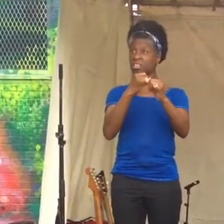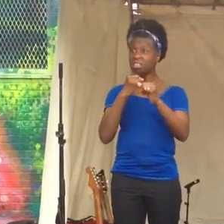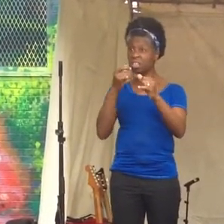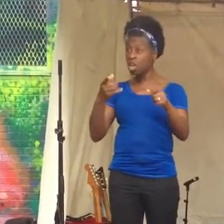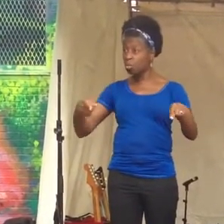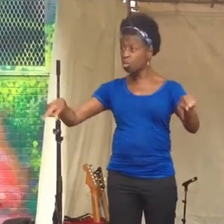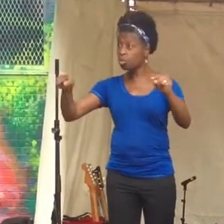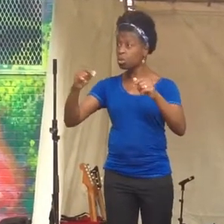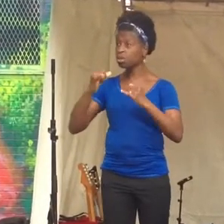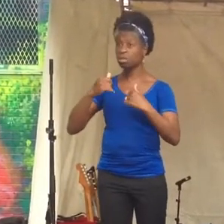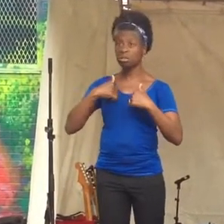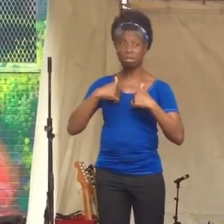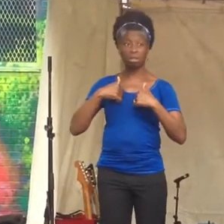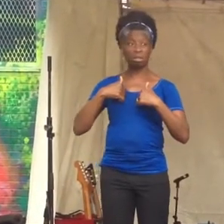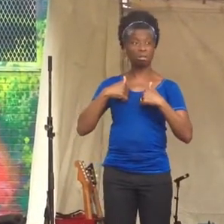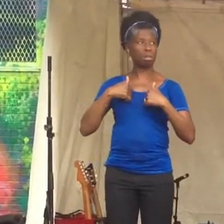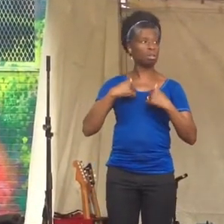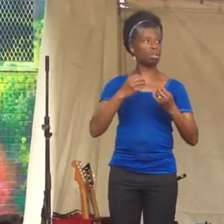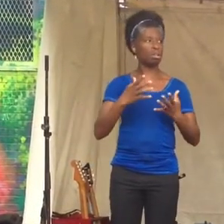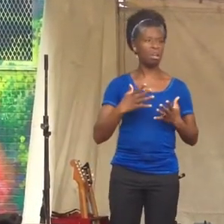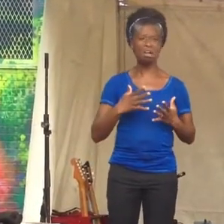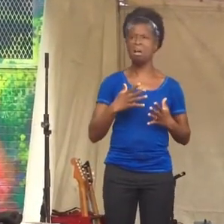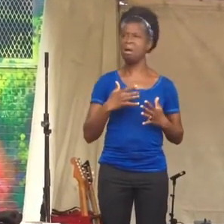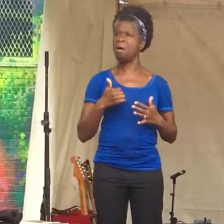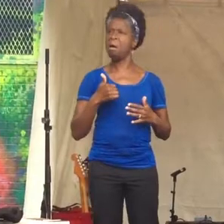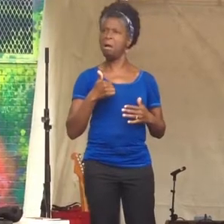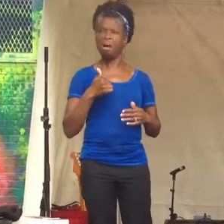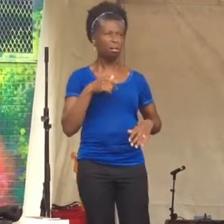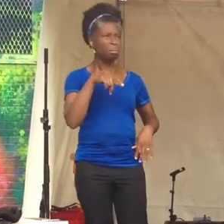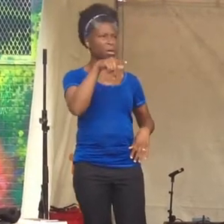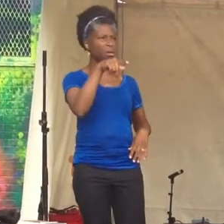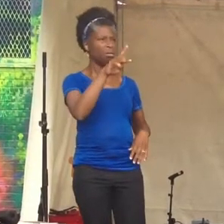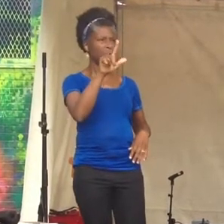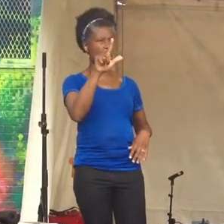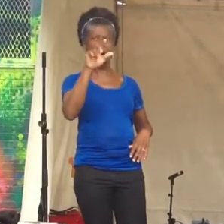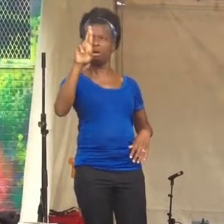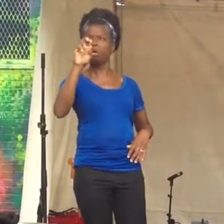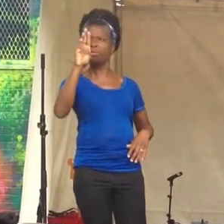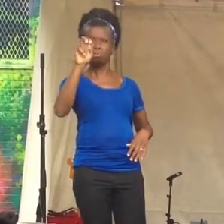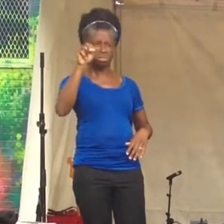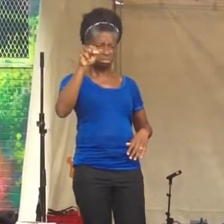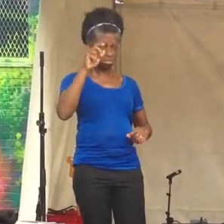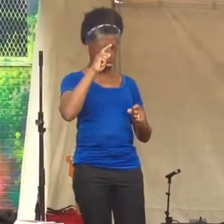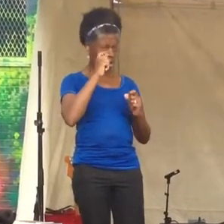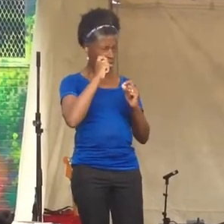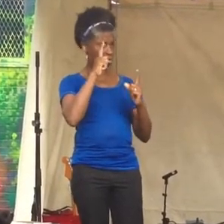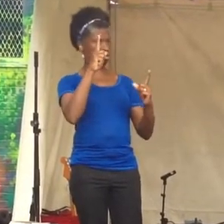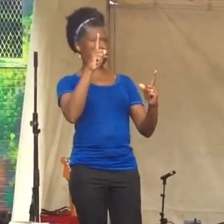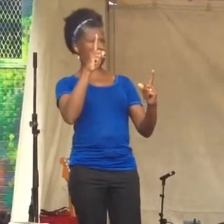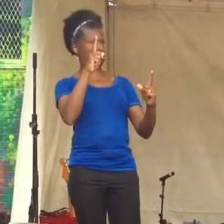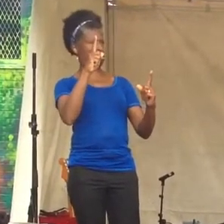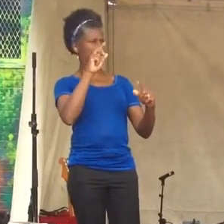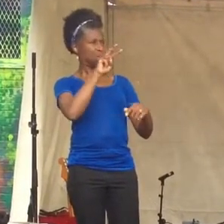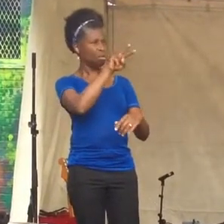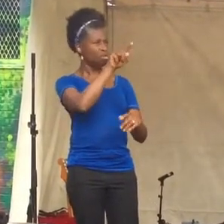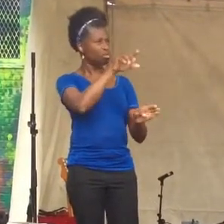Says I, but Paul, you're 10 years dead. I